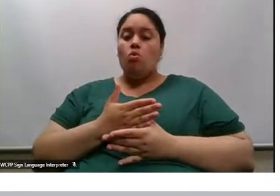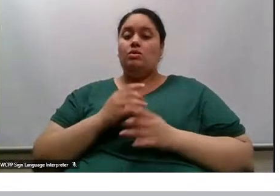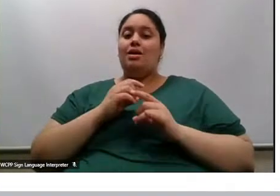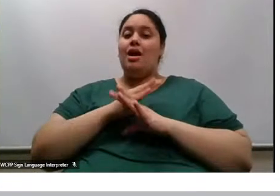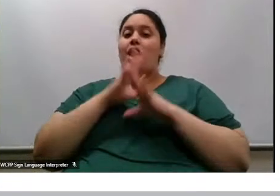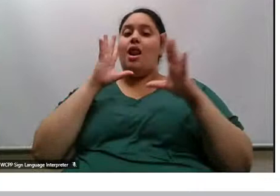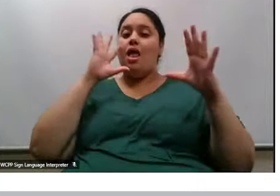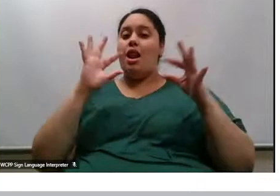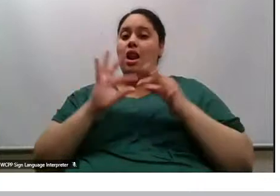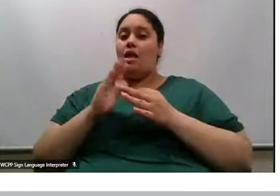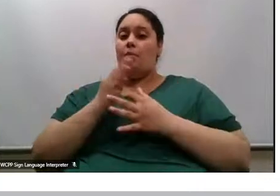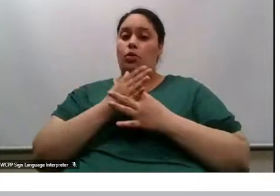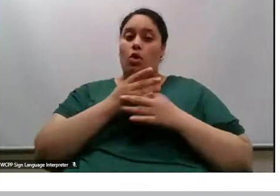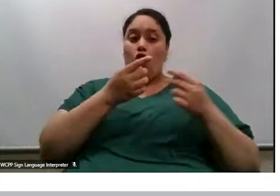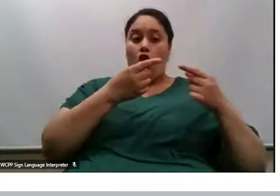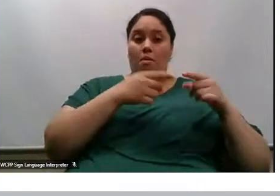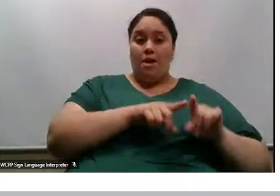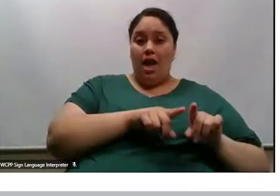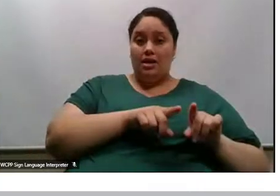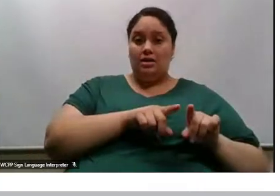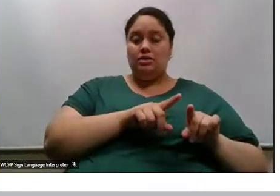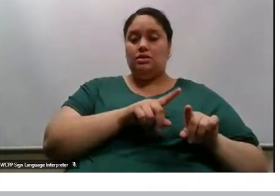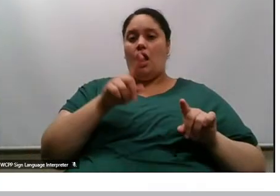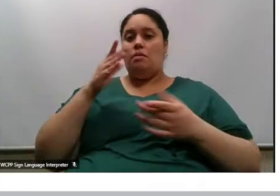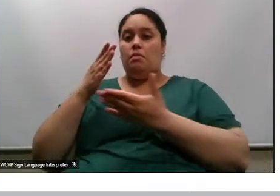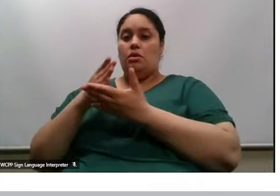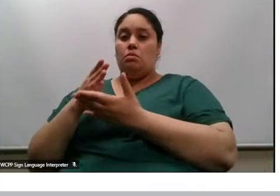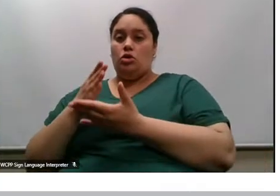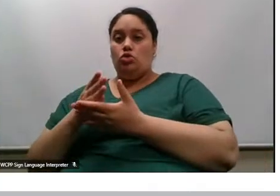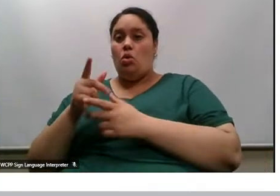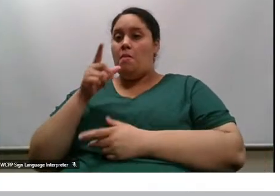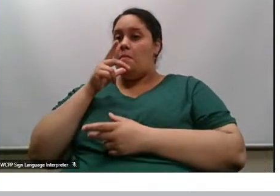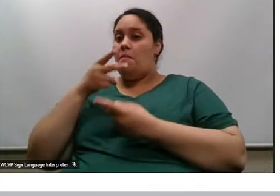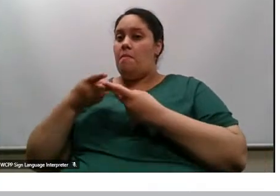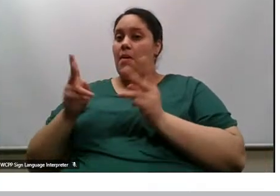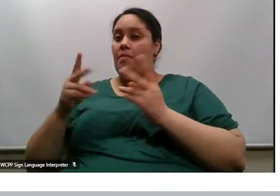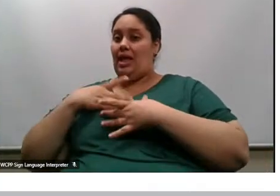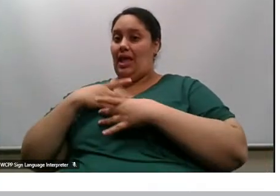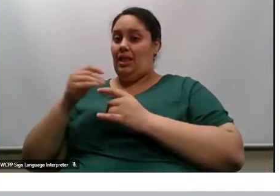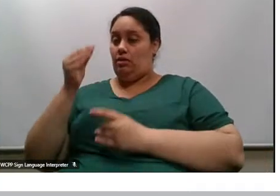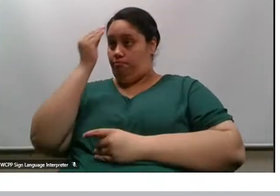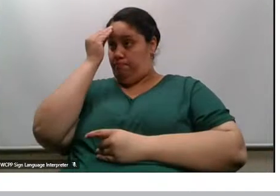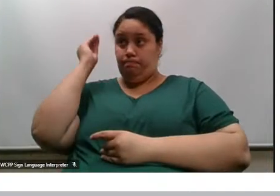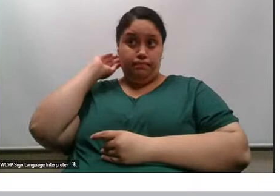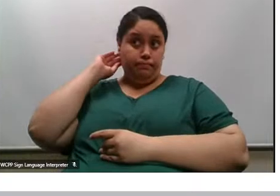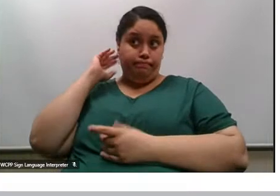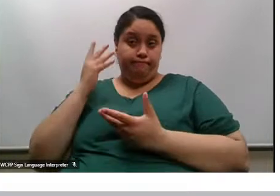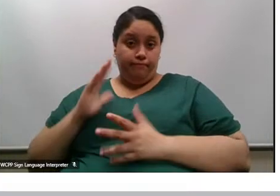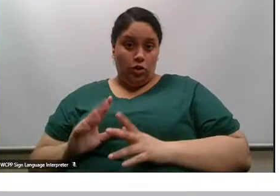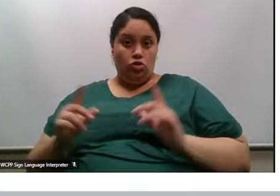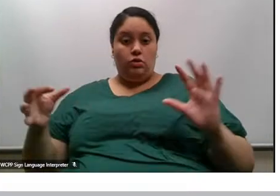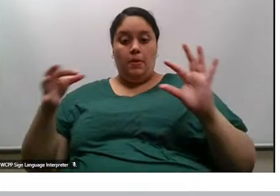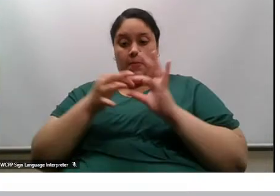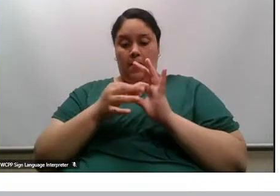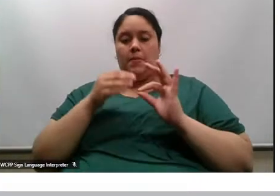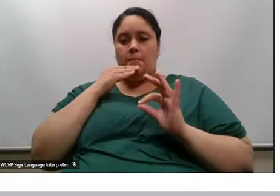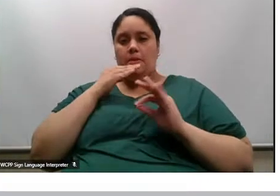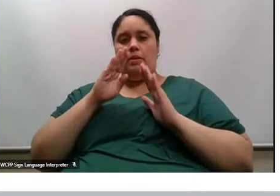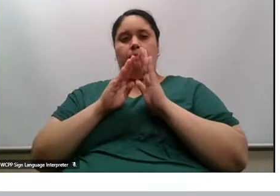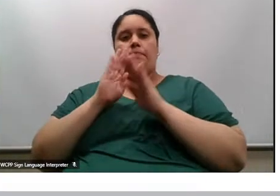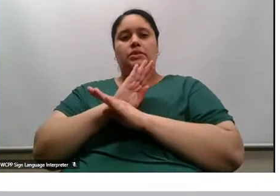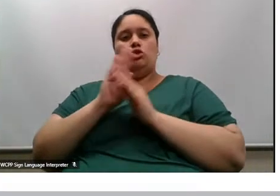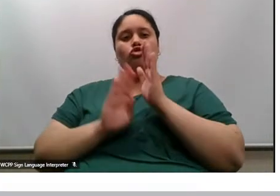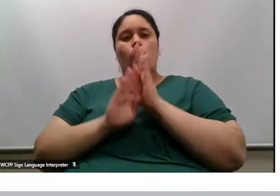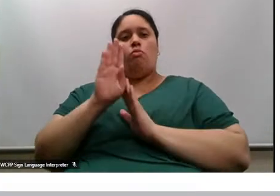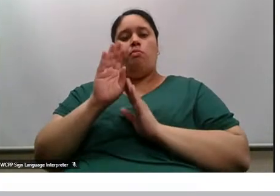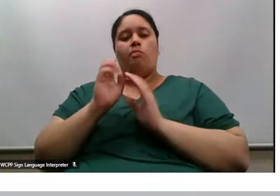link between compliance and ensuring that the public interest is taken into account, because then businesses are growing. So essentially,